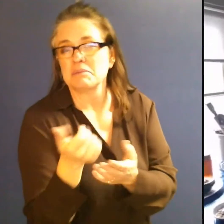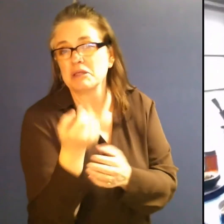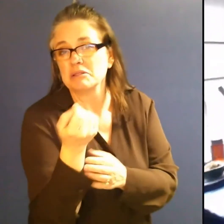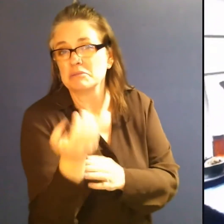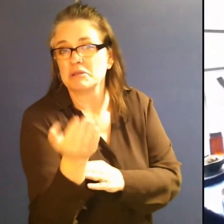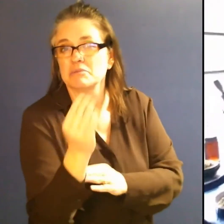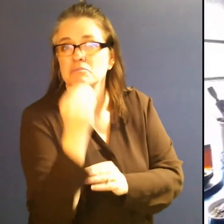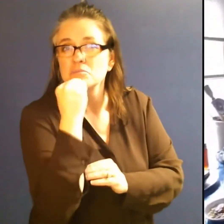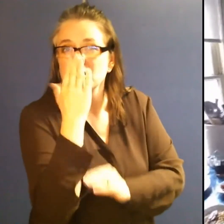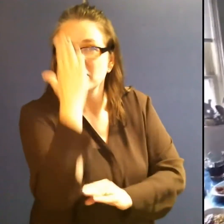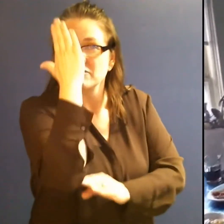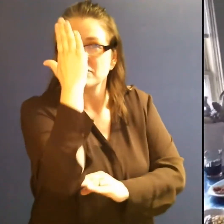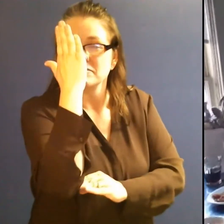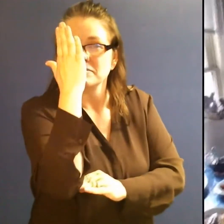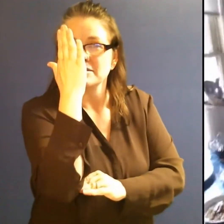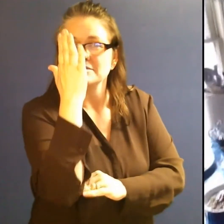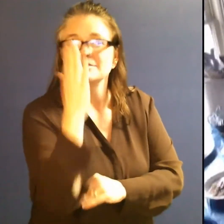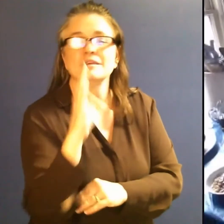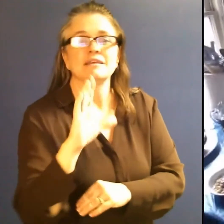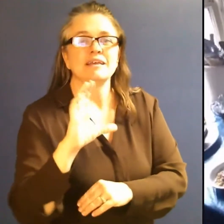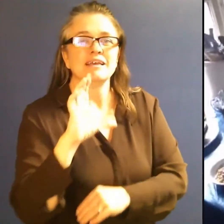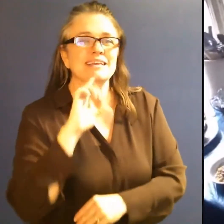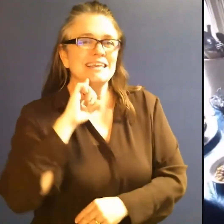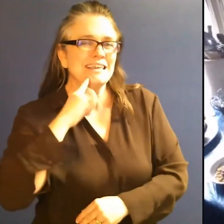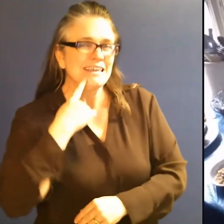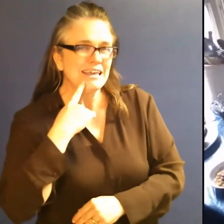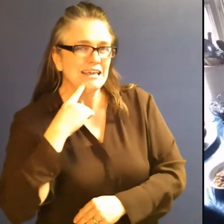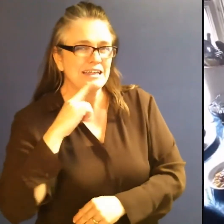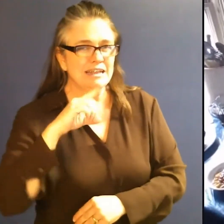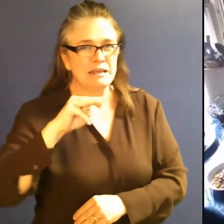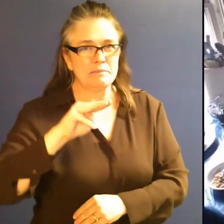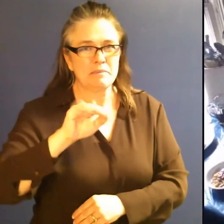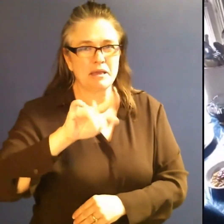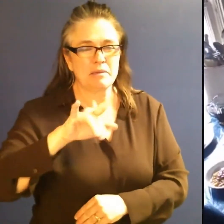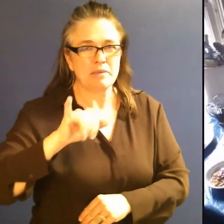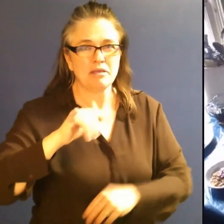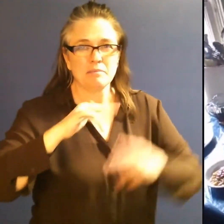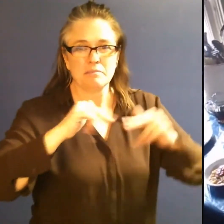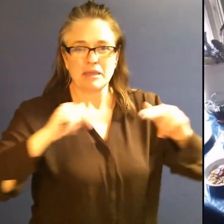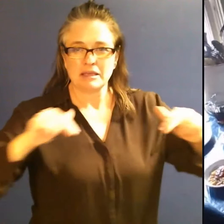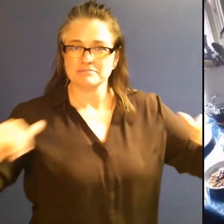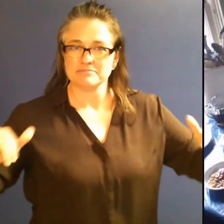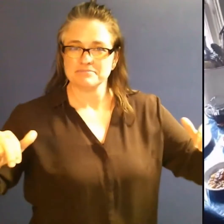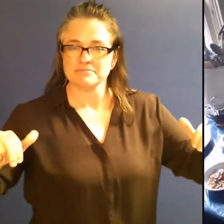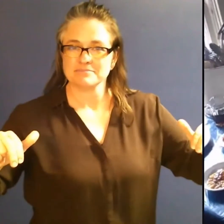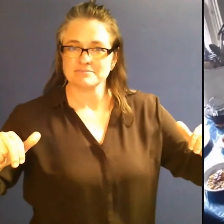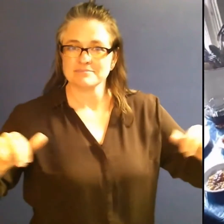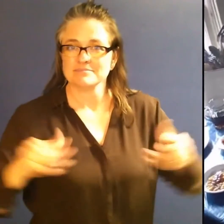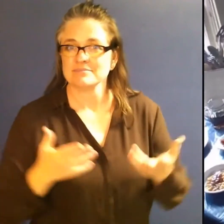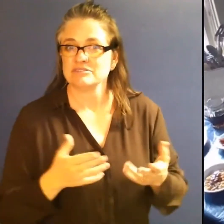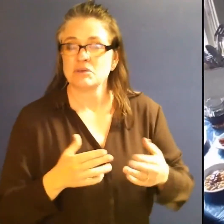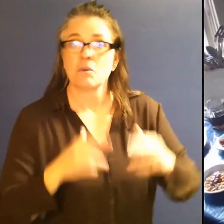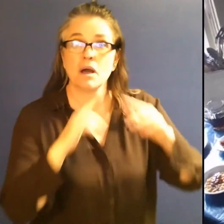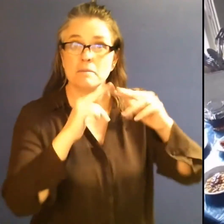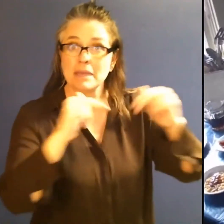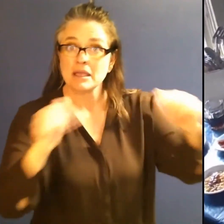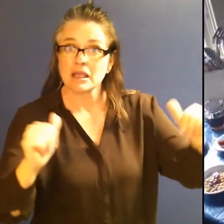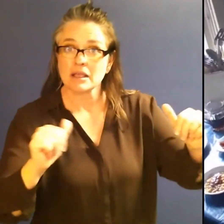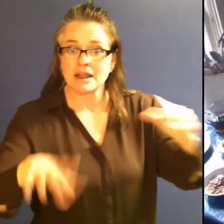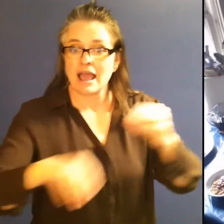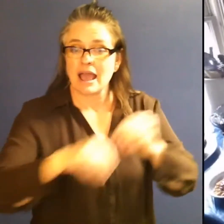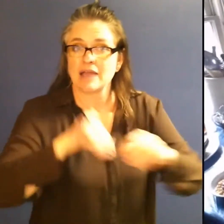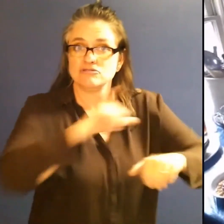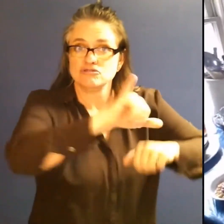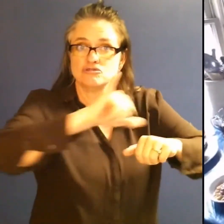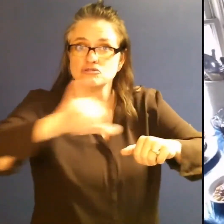of candied maple bacon. Just drizzle some maple syrup on the bacon and throw it back in the oven for a little bit. We